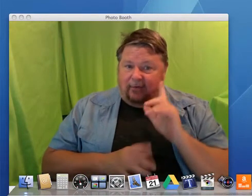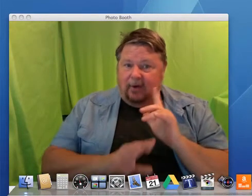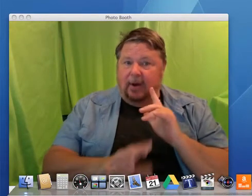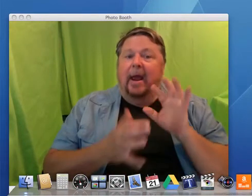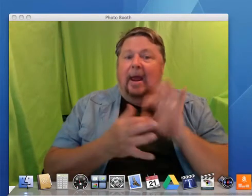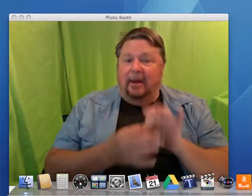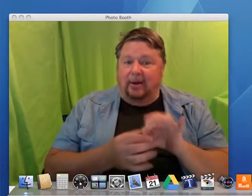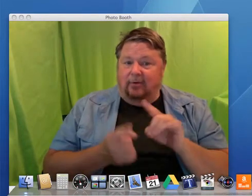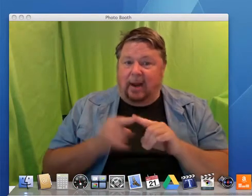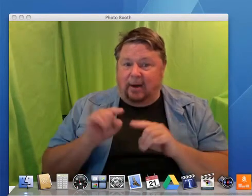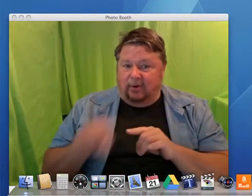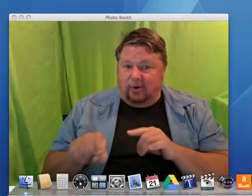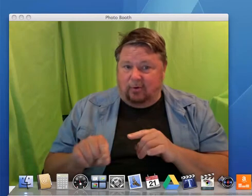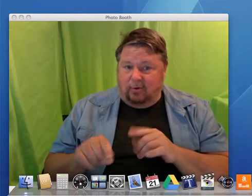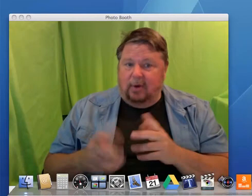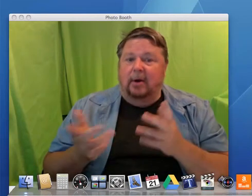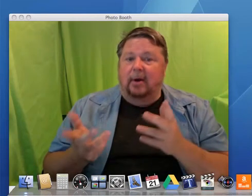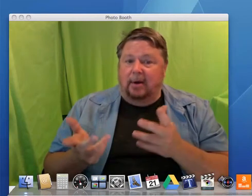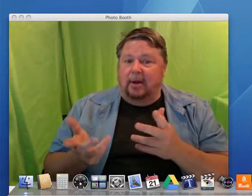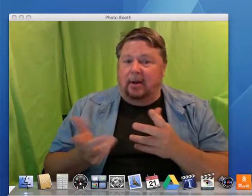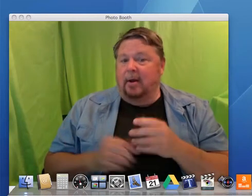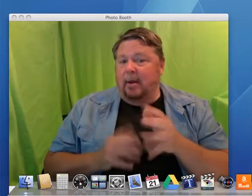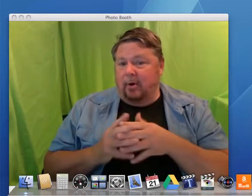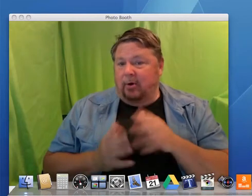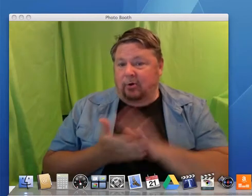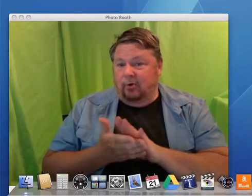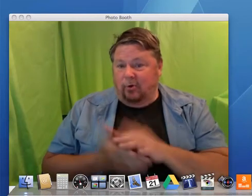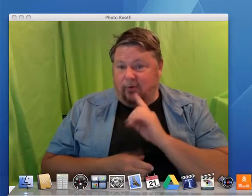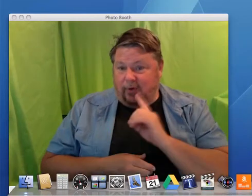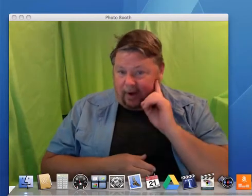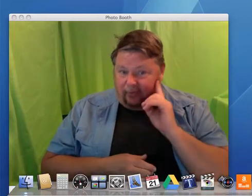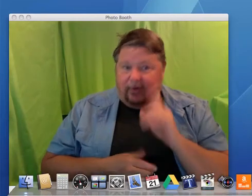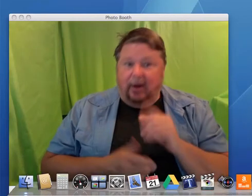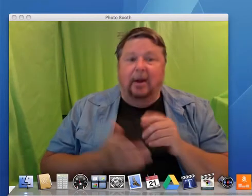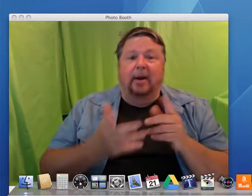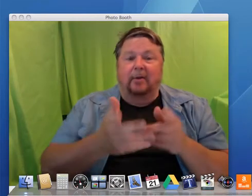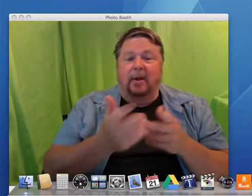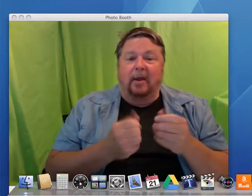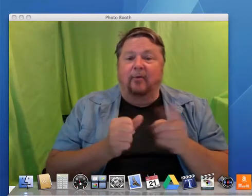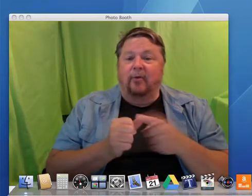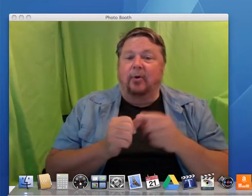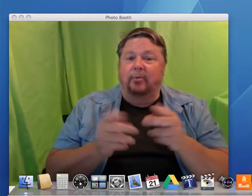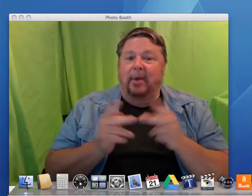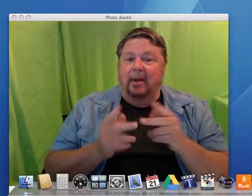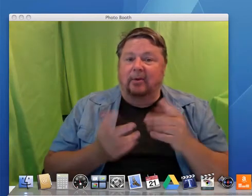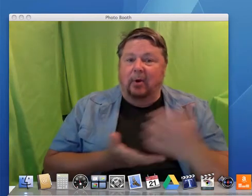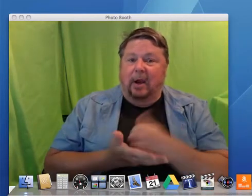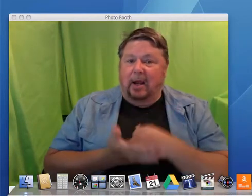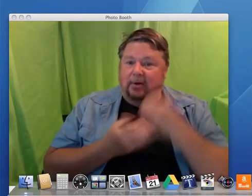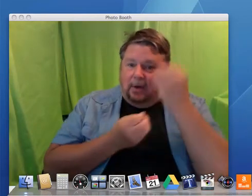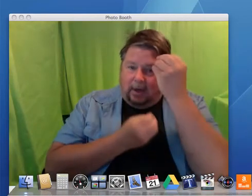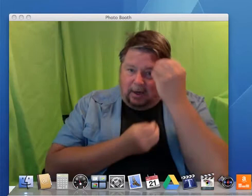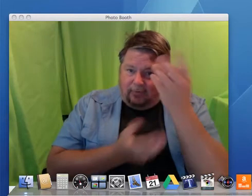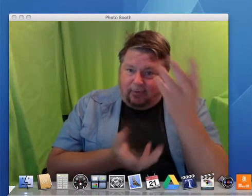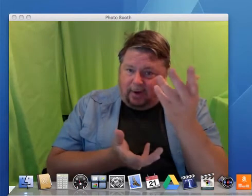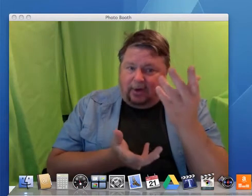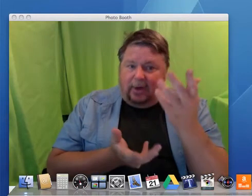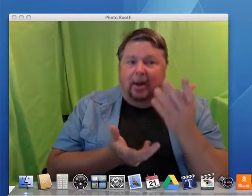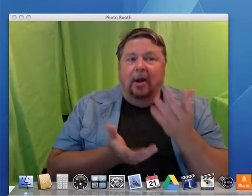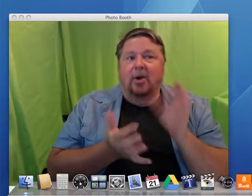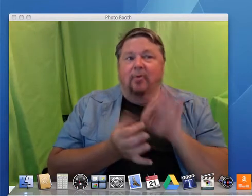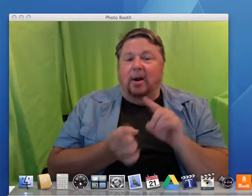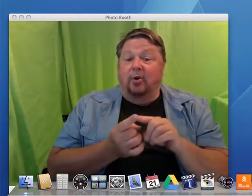Deaf is related to the American School for the Deaf. It's the first place to collect